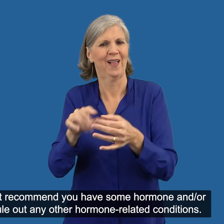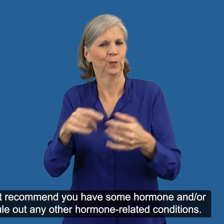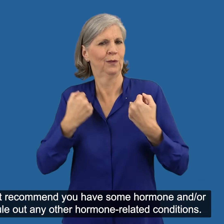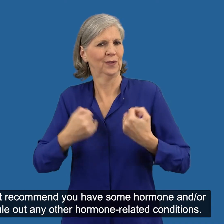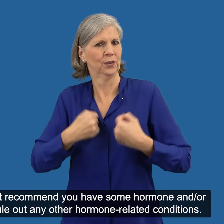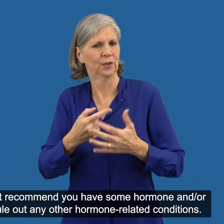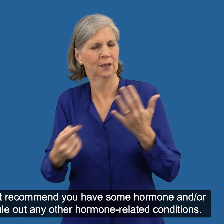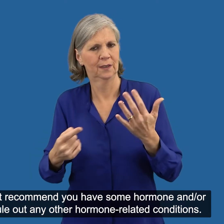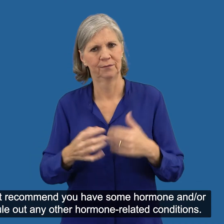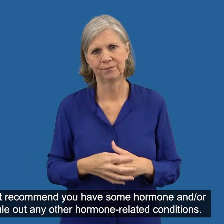conditions.